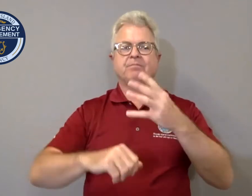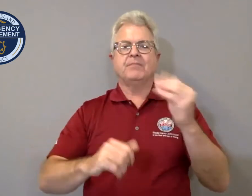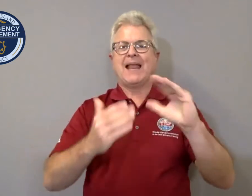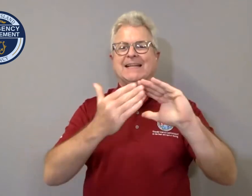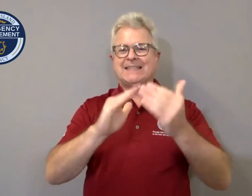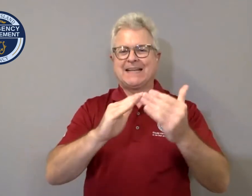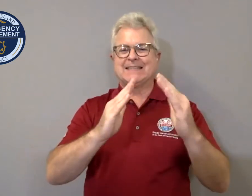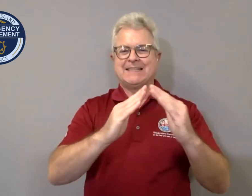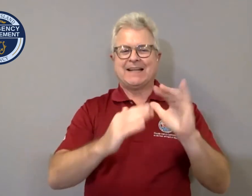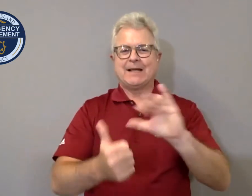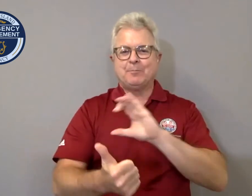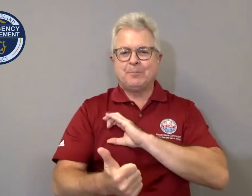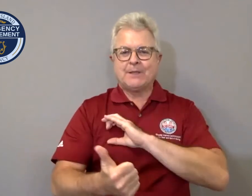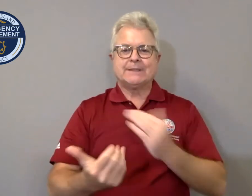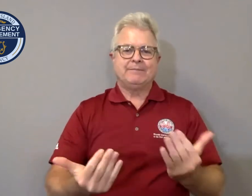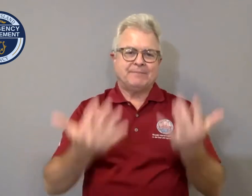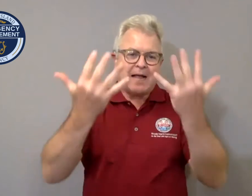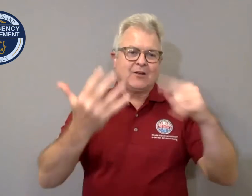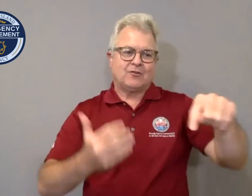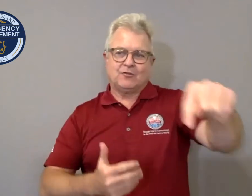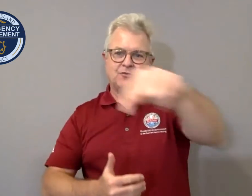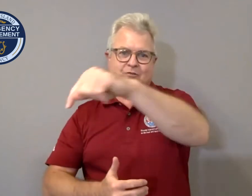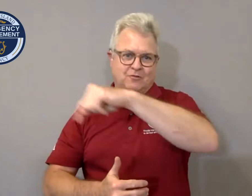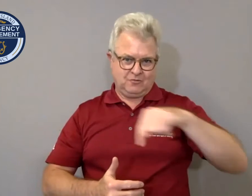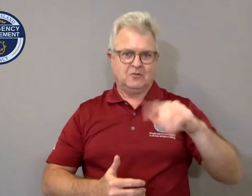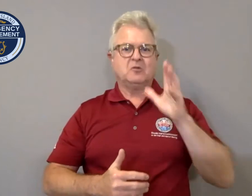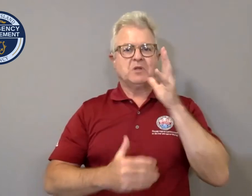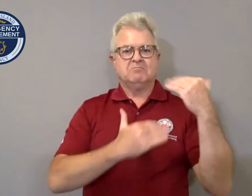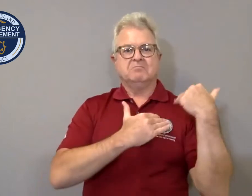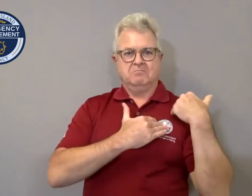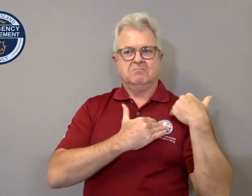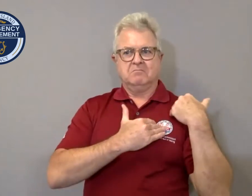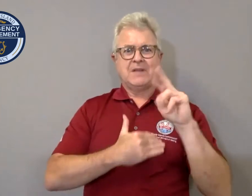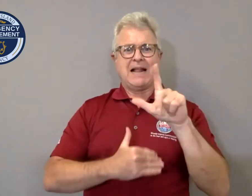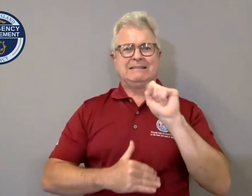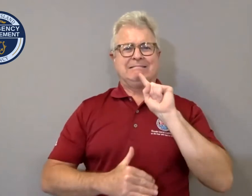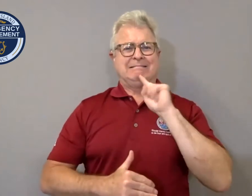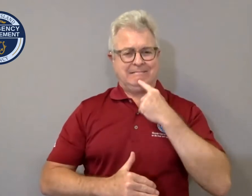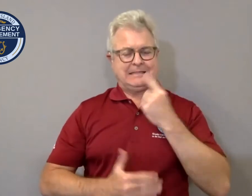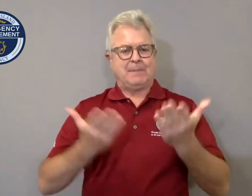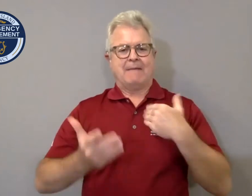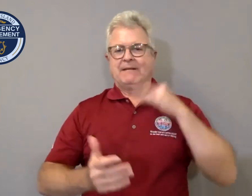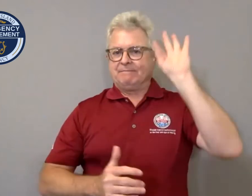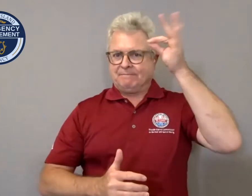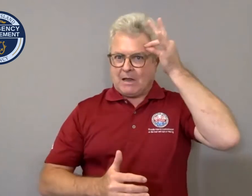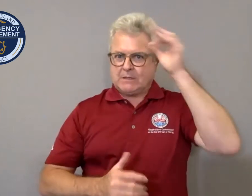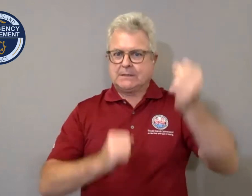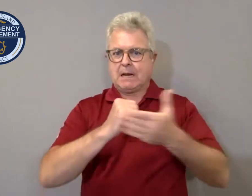hands of the state, the National Guard, and the local police, fire, city, and town.